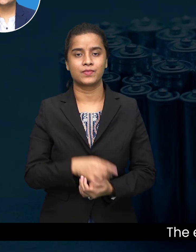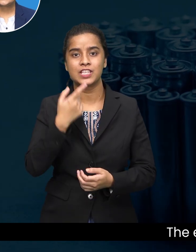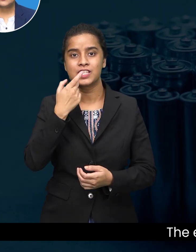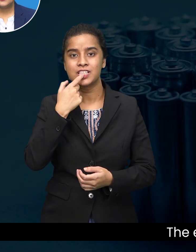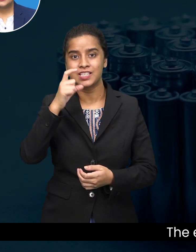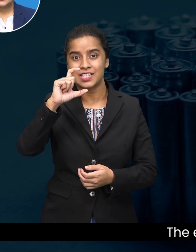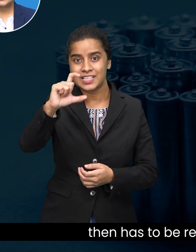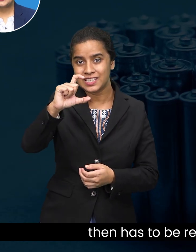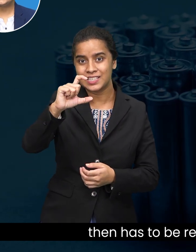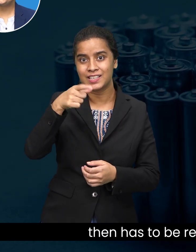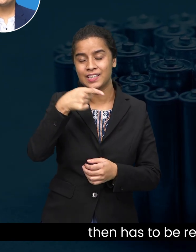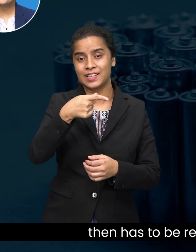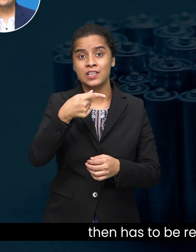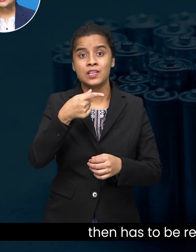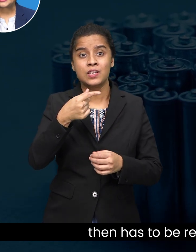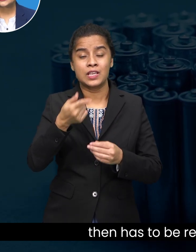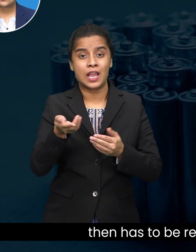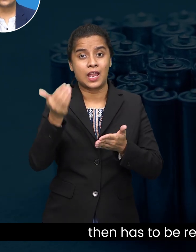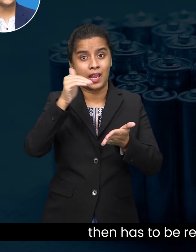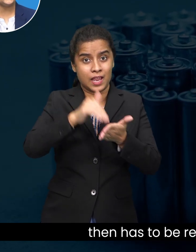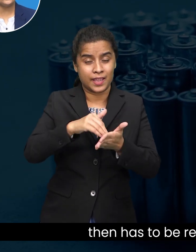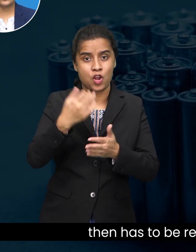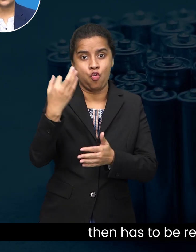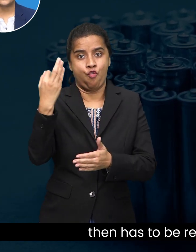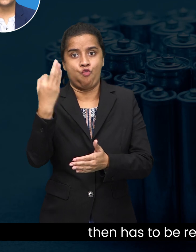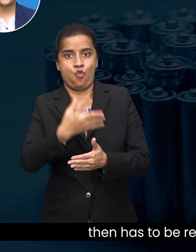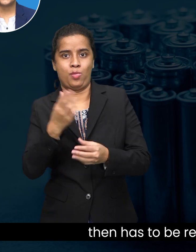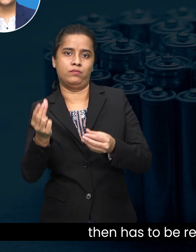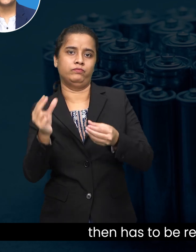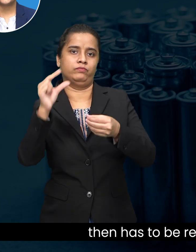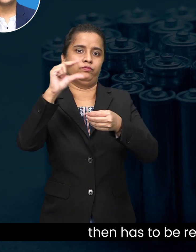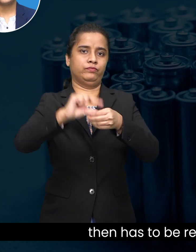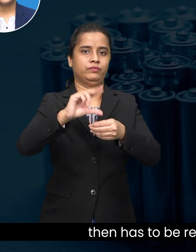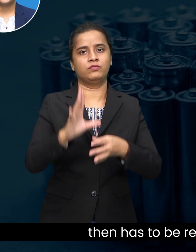The electric cell then has to be replaced with a new one.